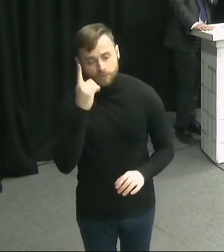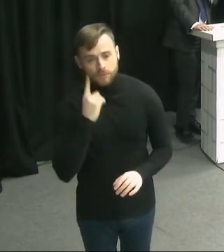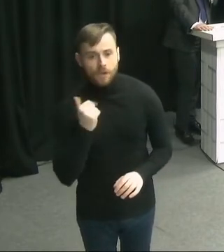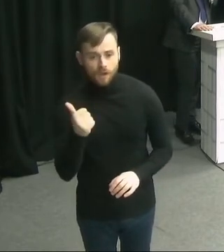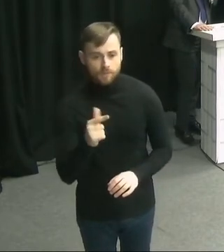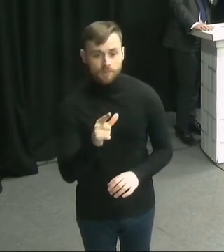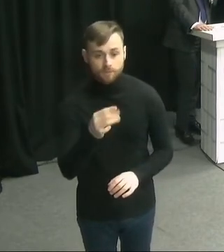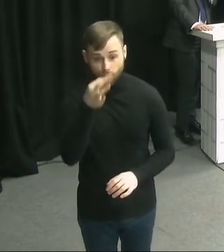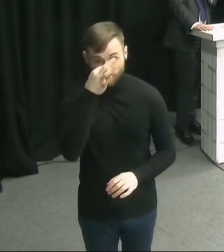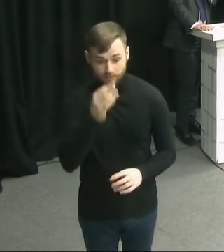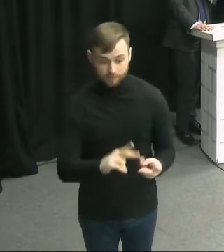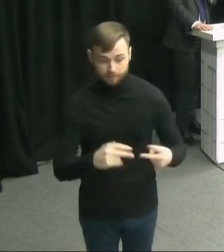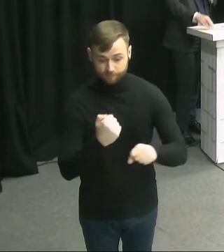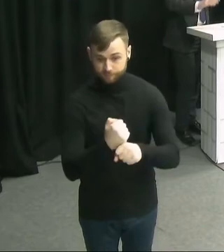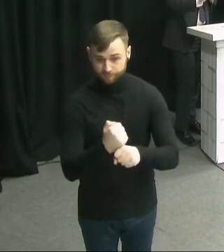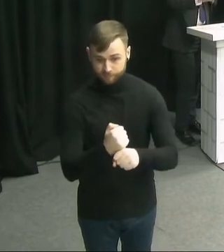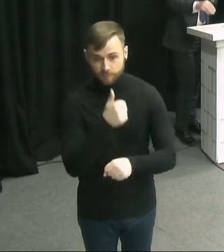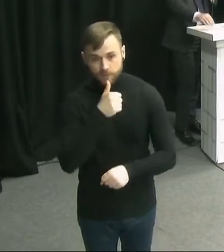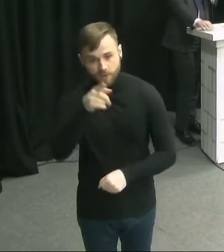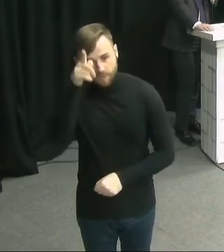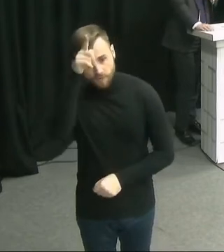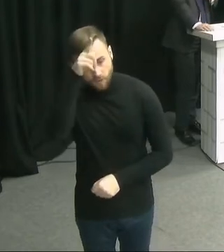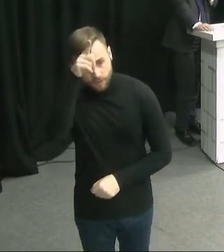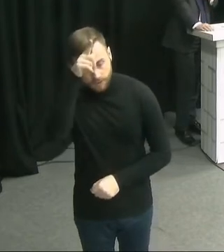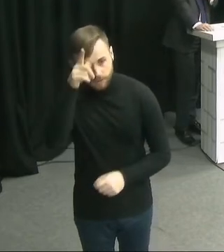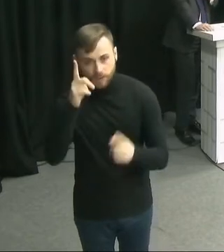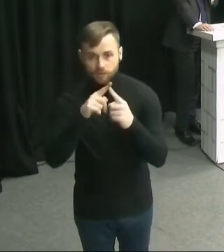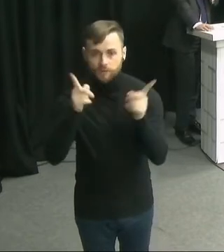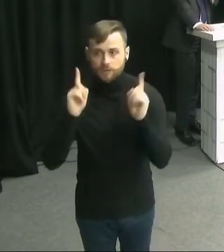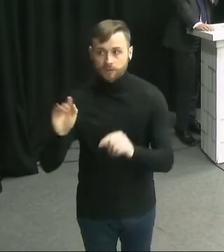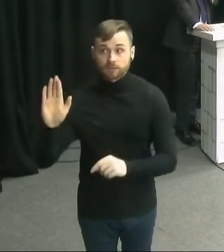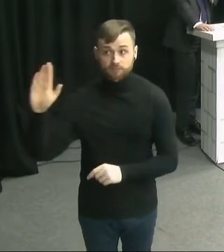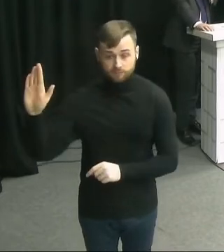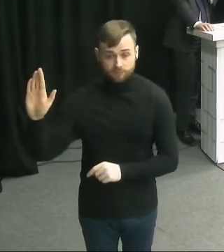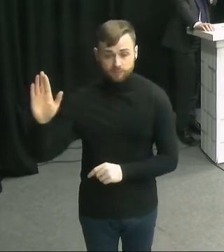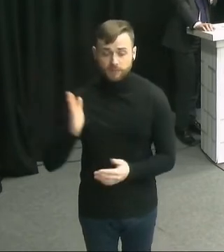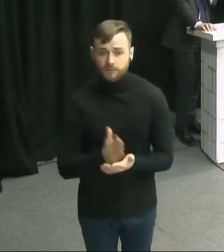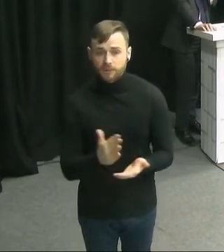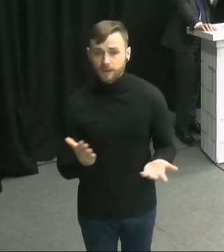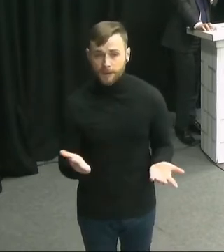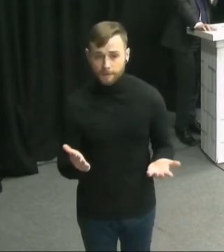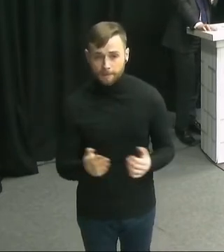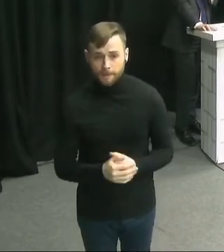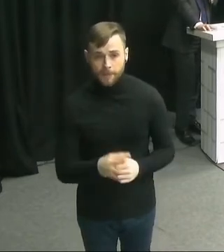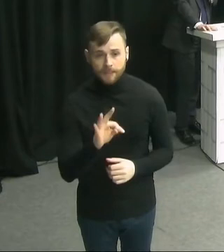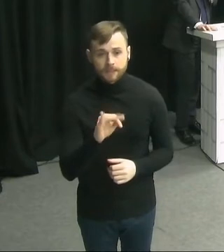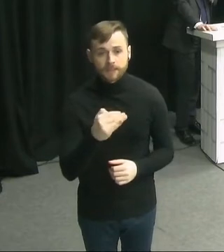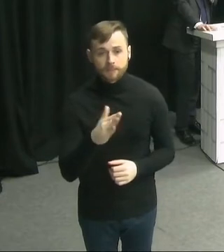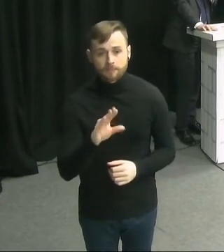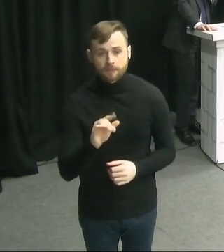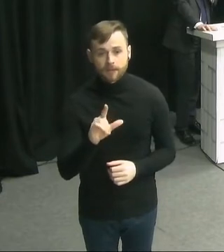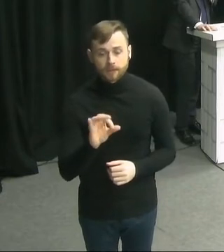degree. So what's important is the so-called team building capacity, which takes into account,